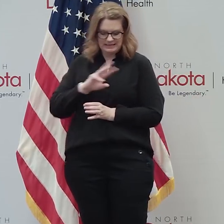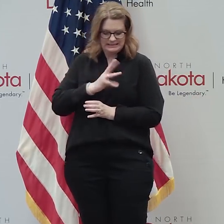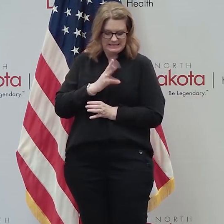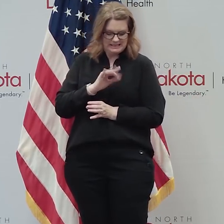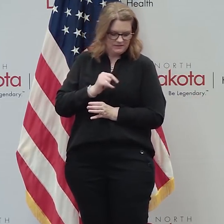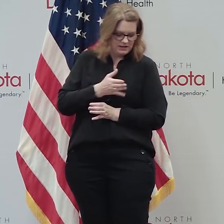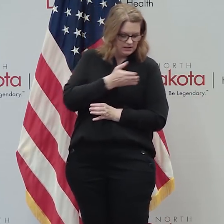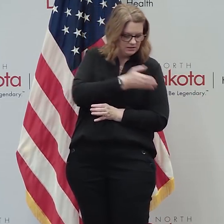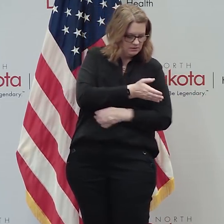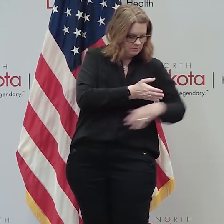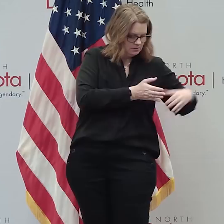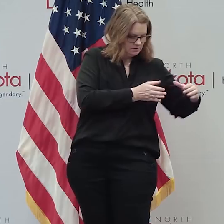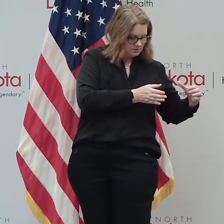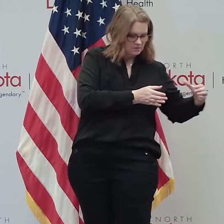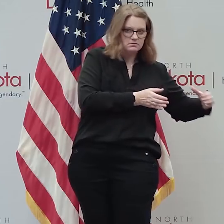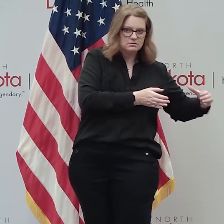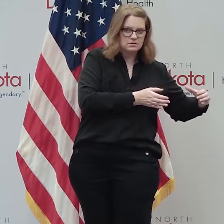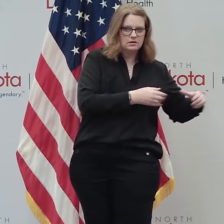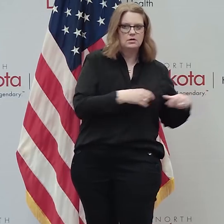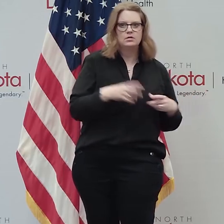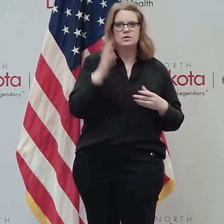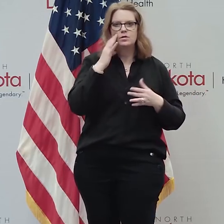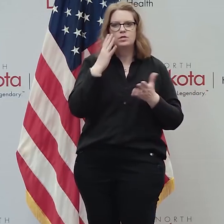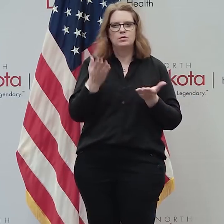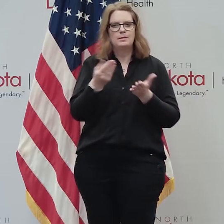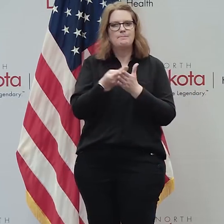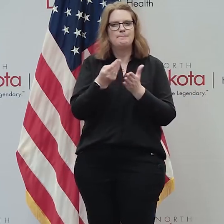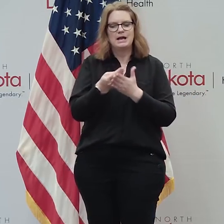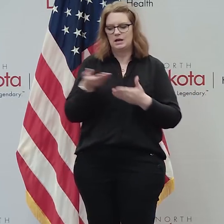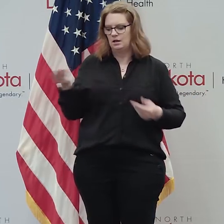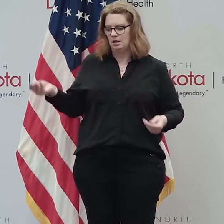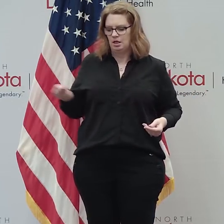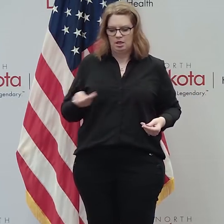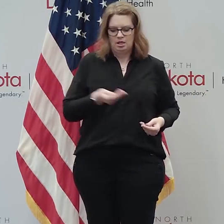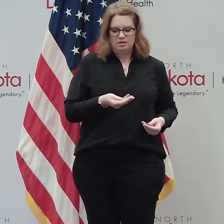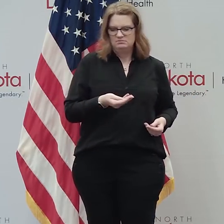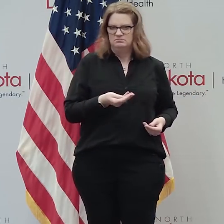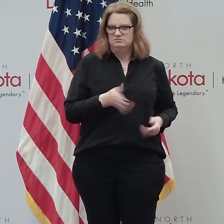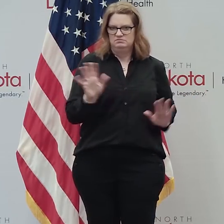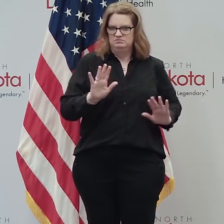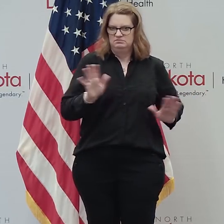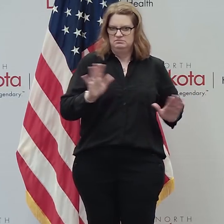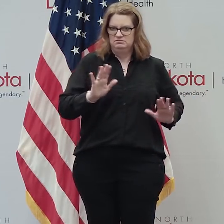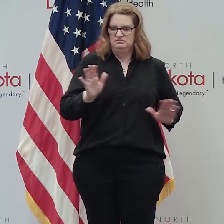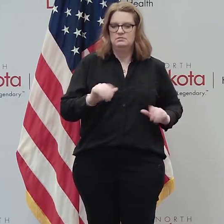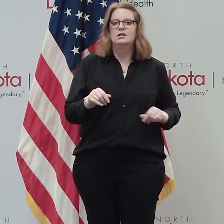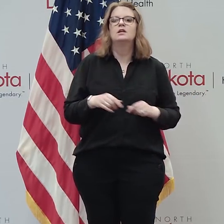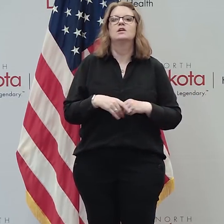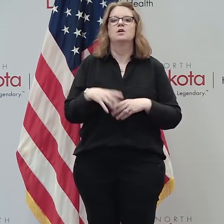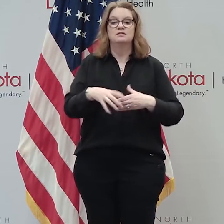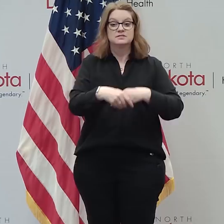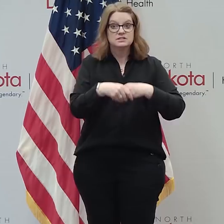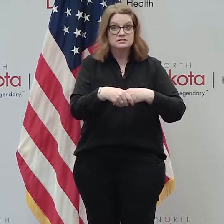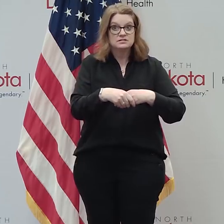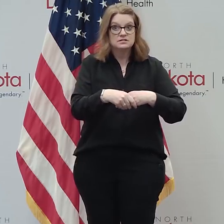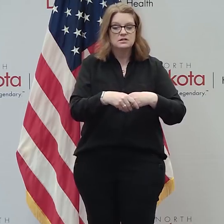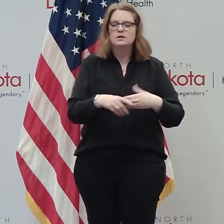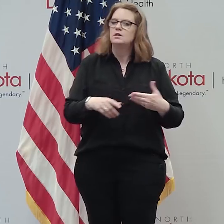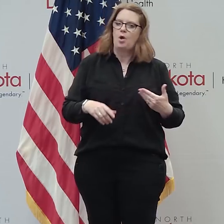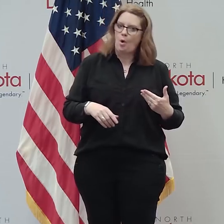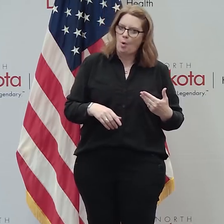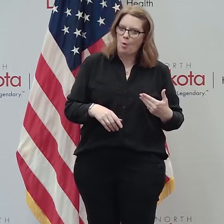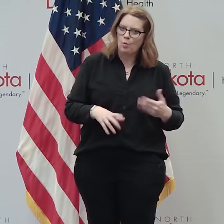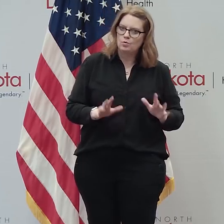stopped passing offering plates, the passing, the handshaking, the greeting of the peace with each other. So eliminating